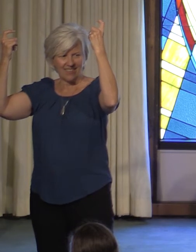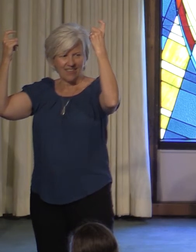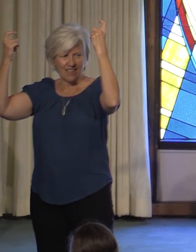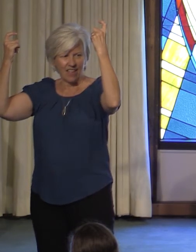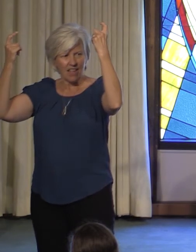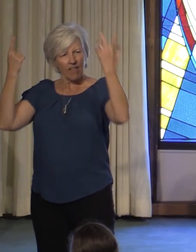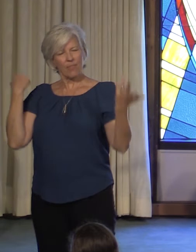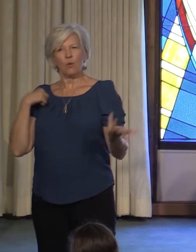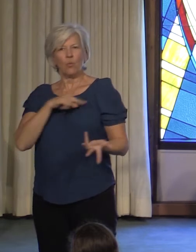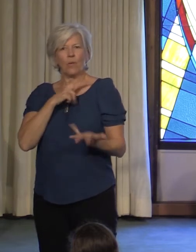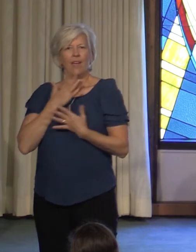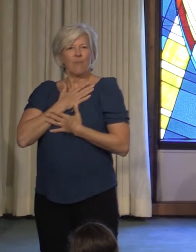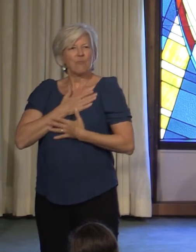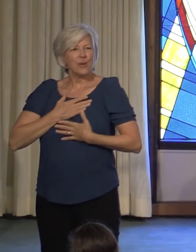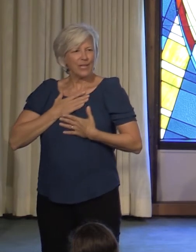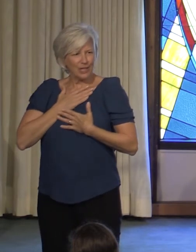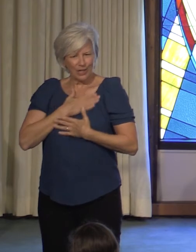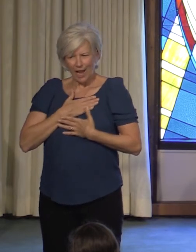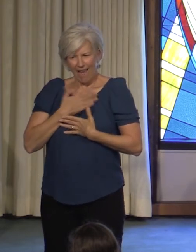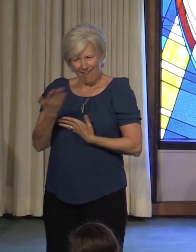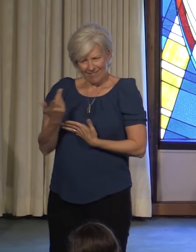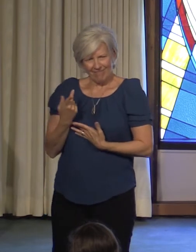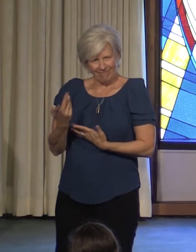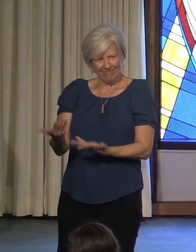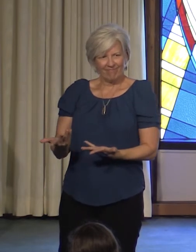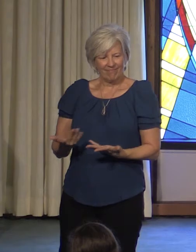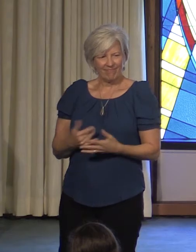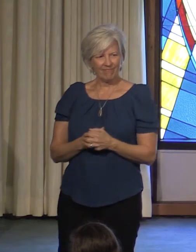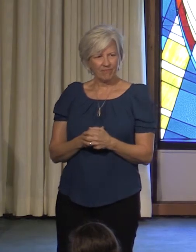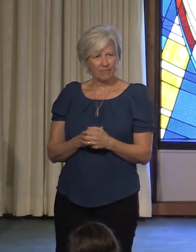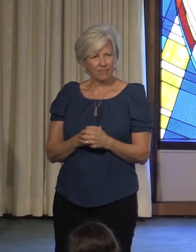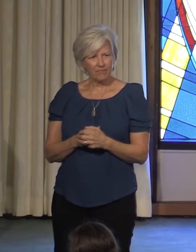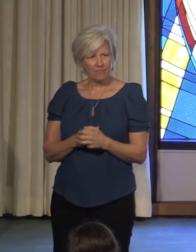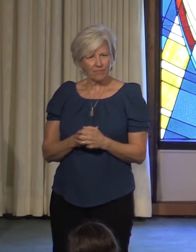We appreciate each other.